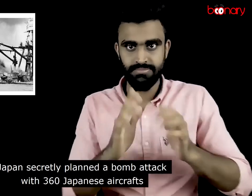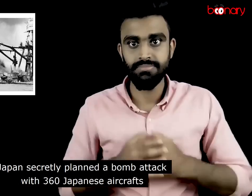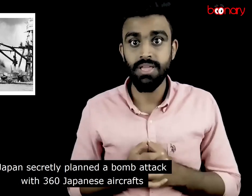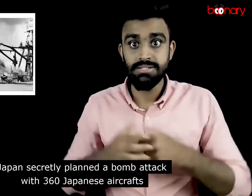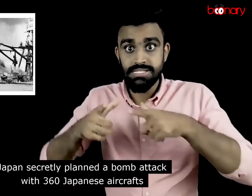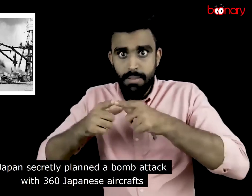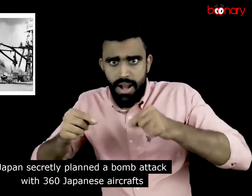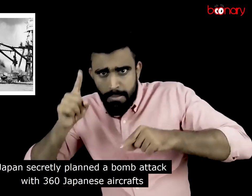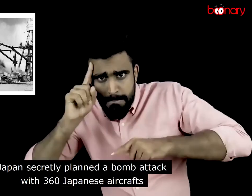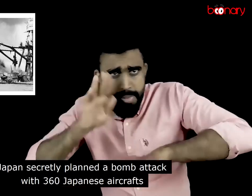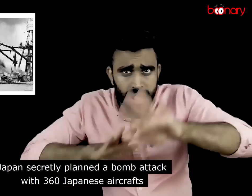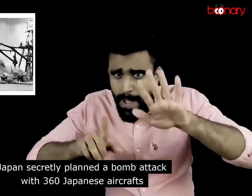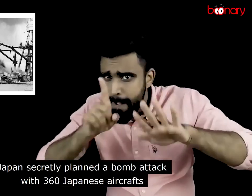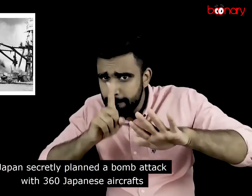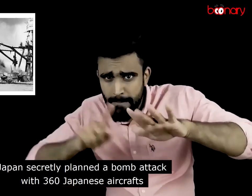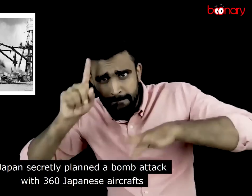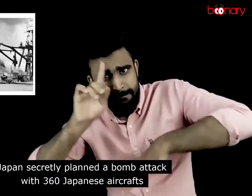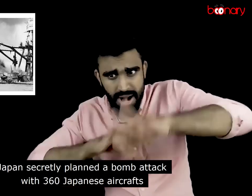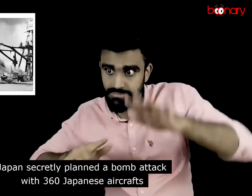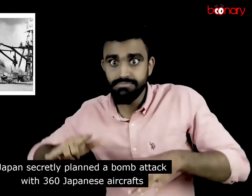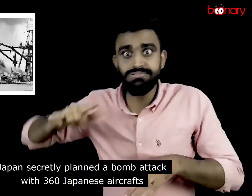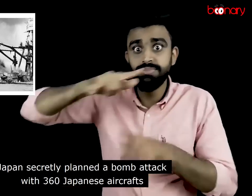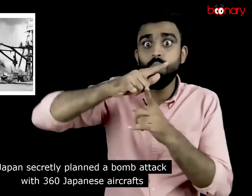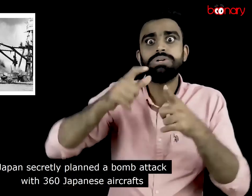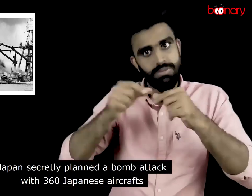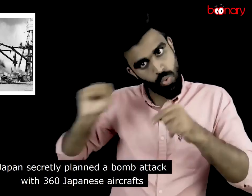Japan secretly planned a bomb attack with